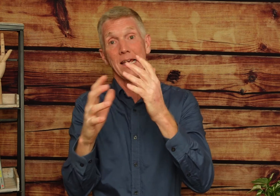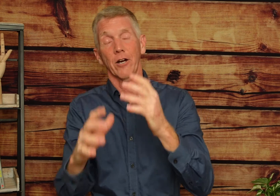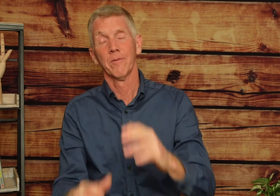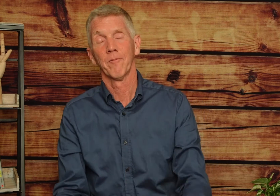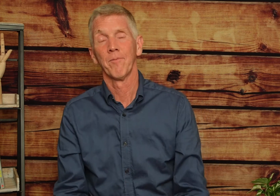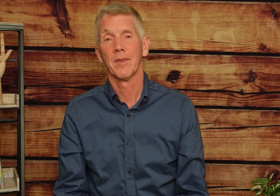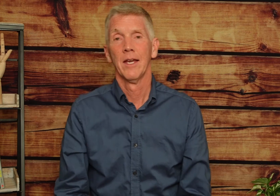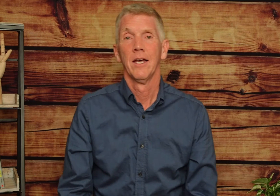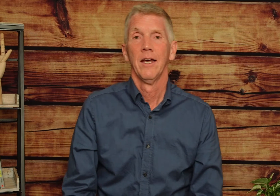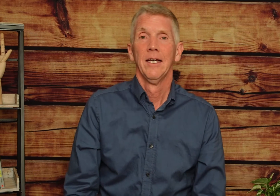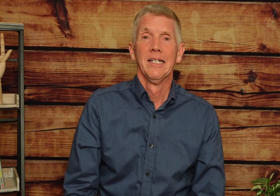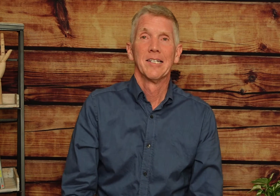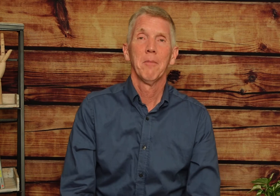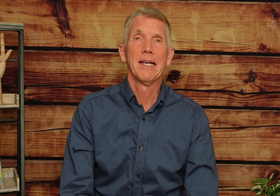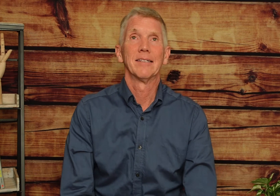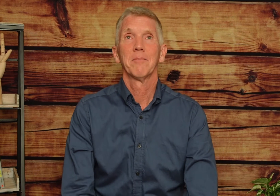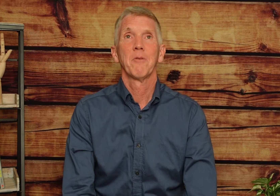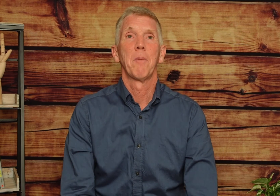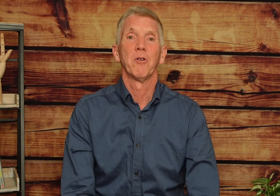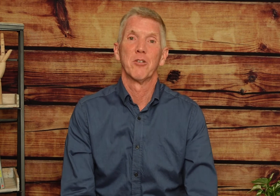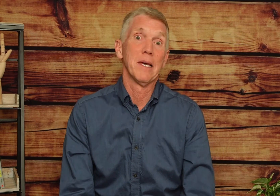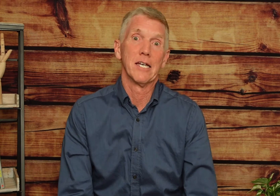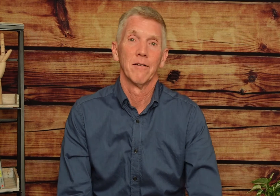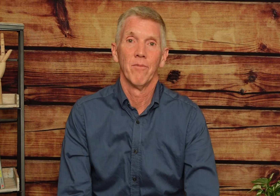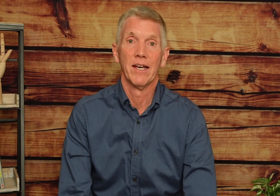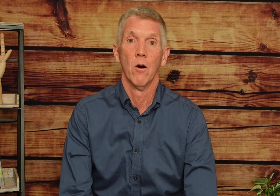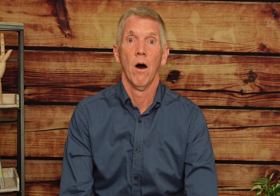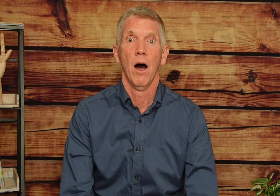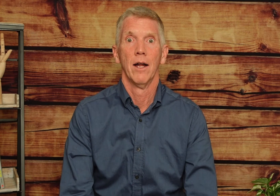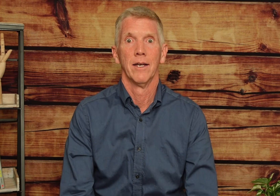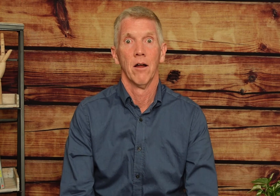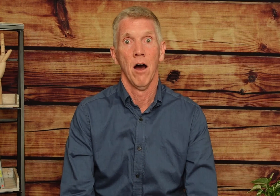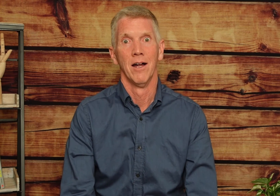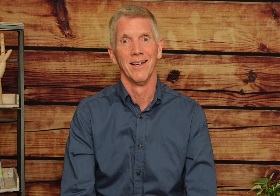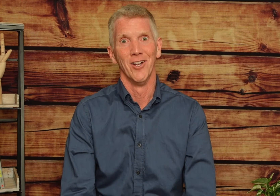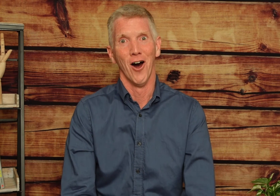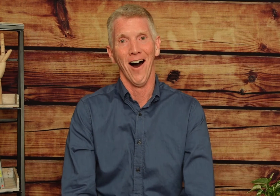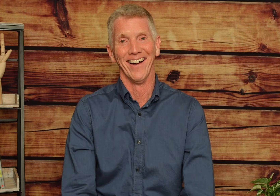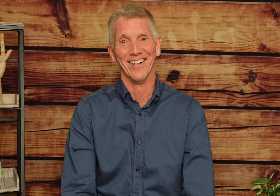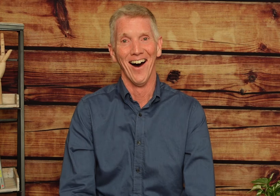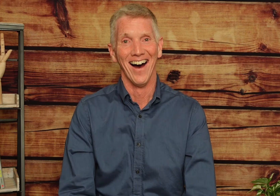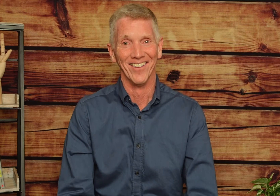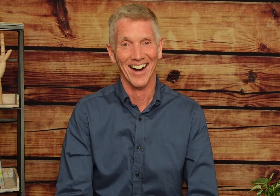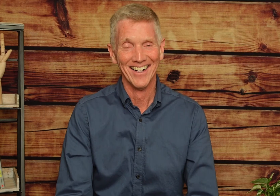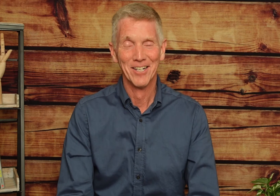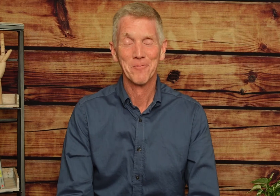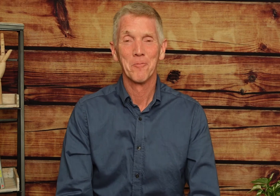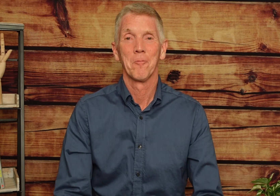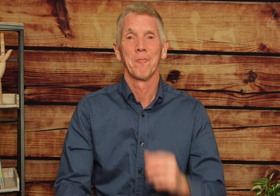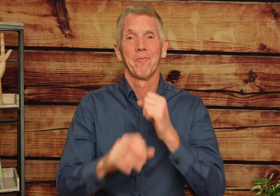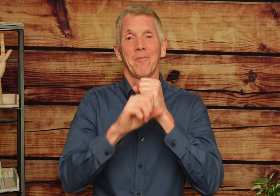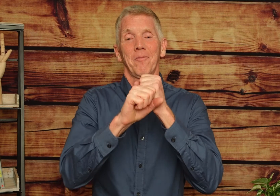here, sometimes when people speak, they go on and on and on and on, right?